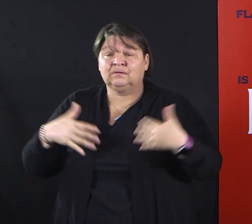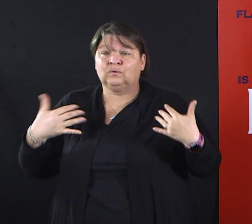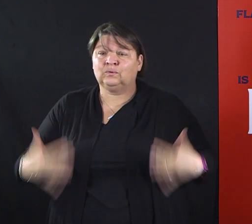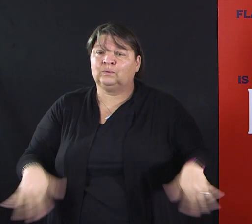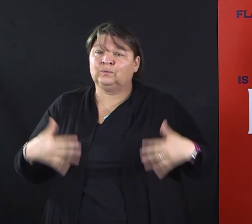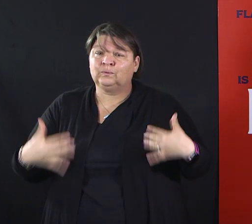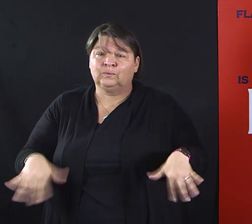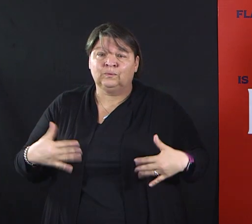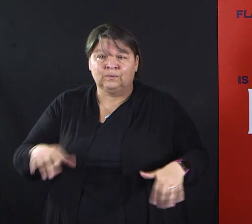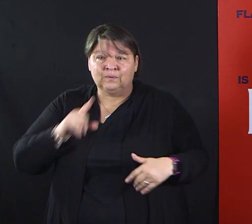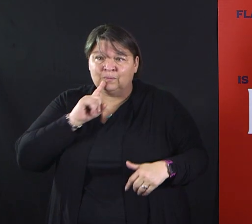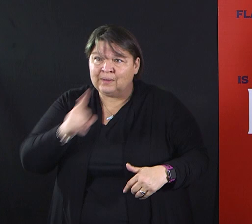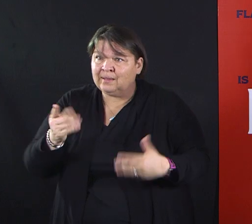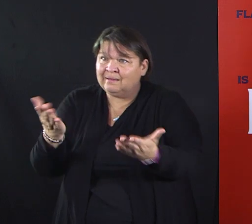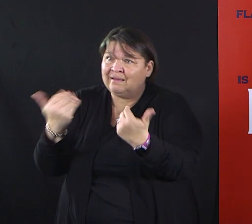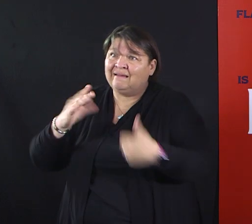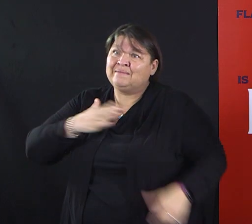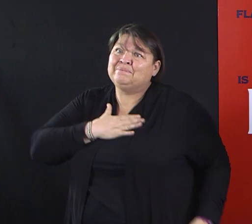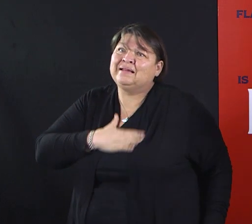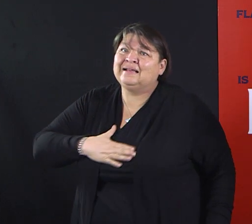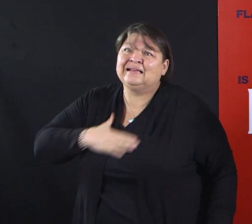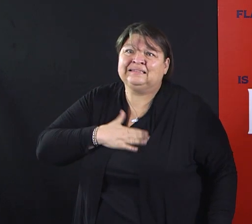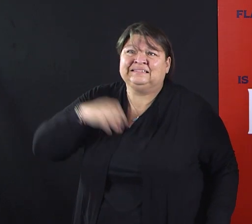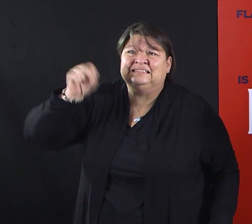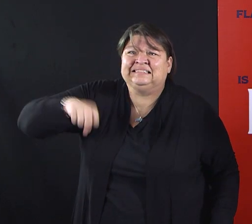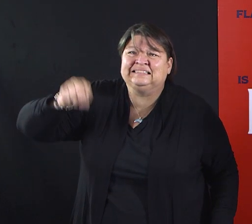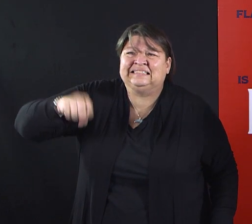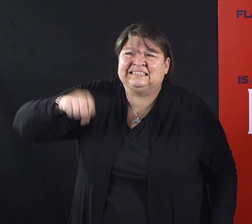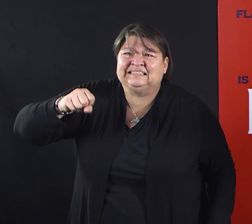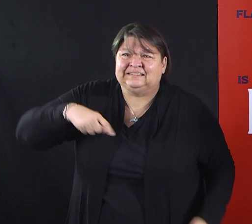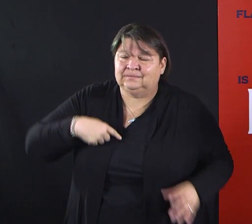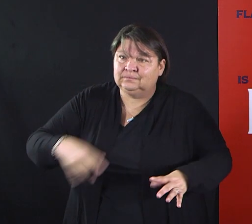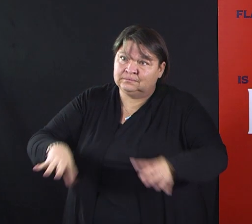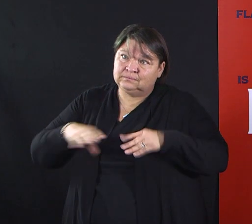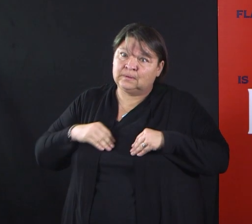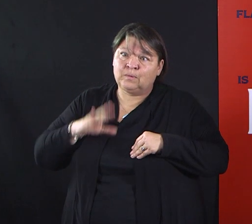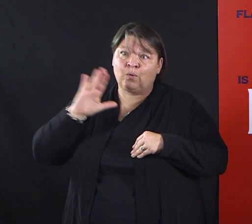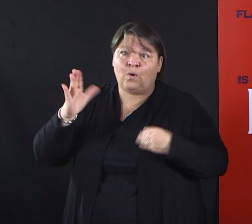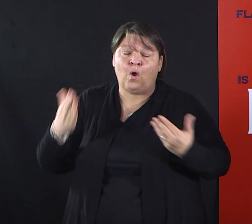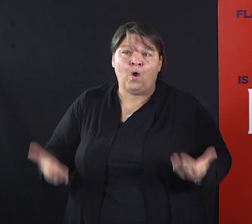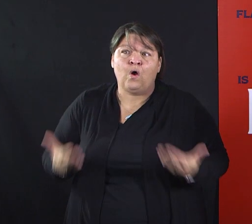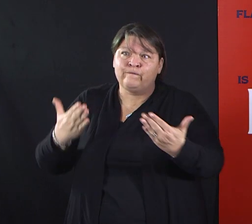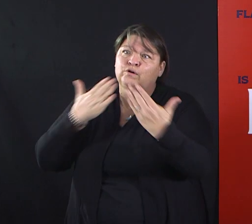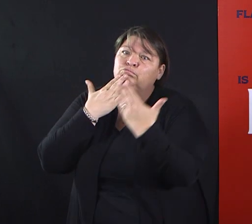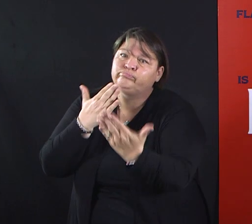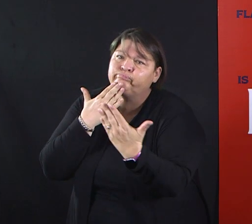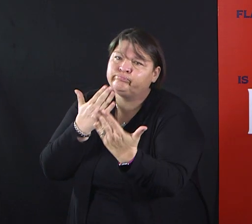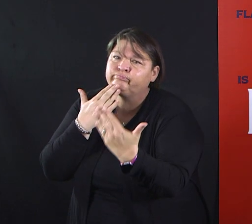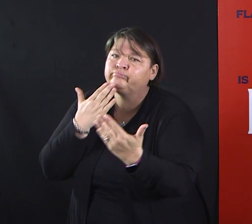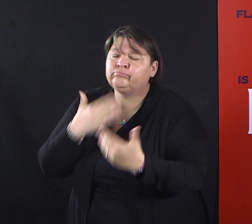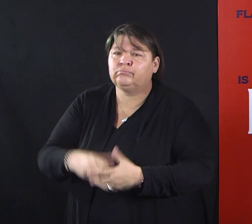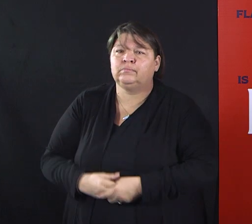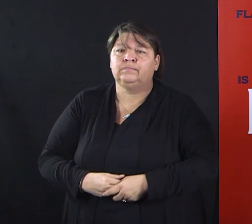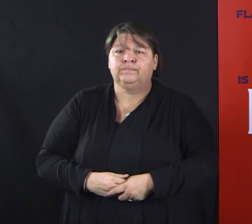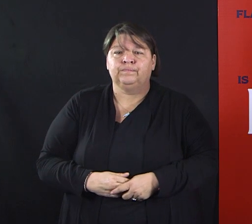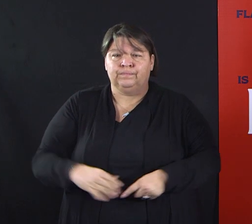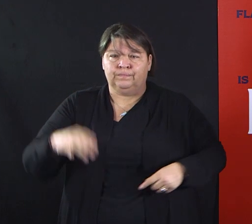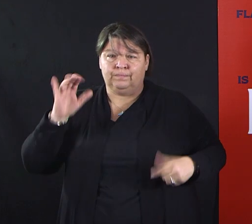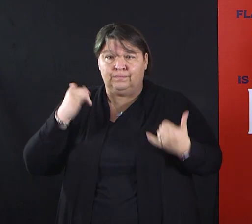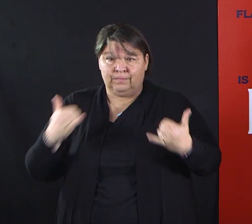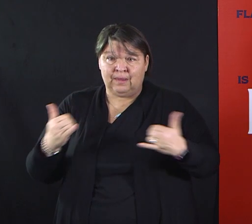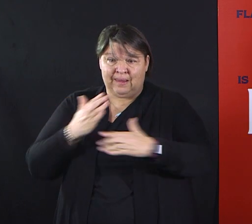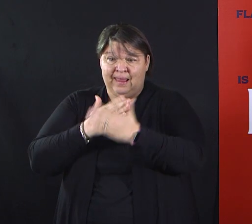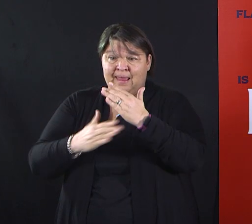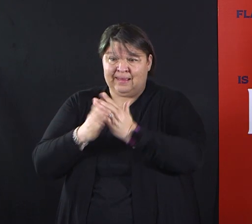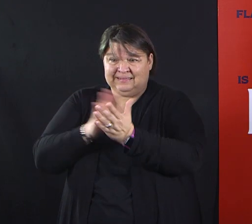really appreciate all the efforts that they have brought forward to help us make sure that hand sanitizer is available